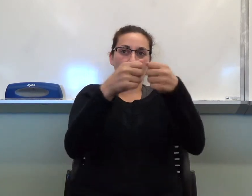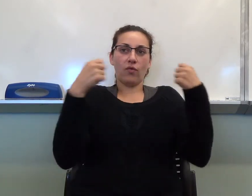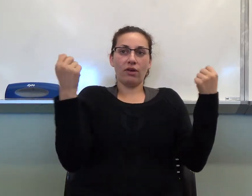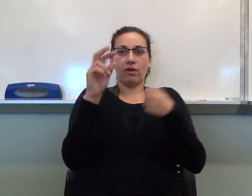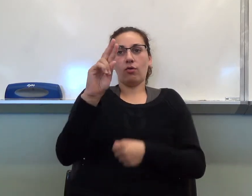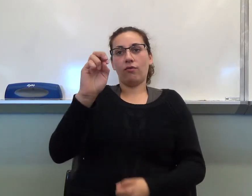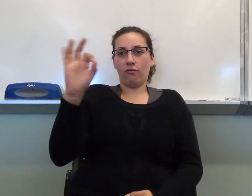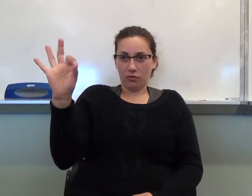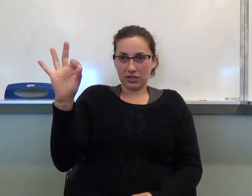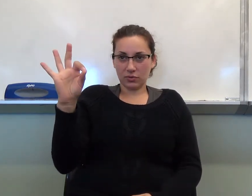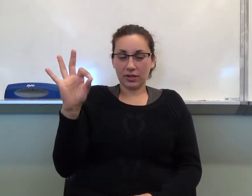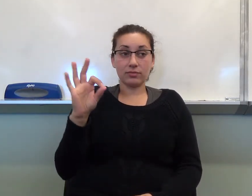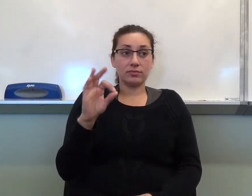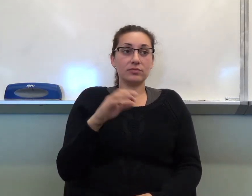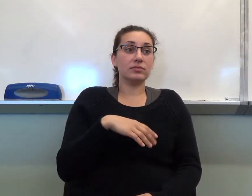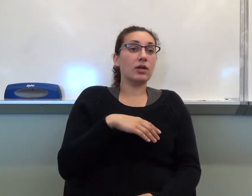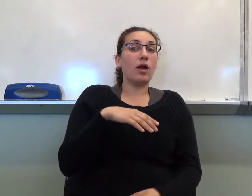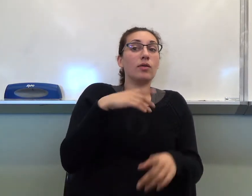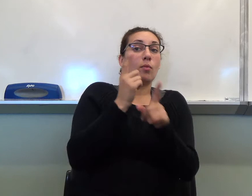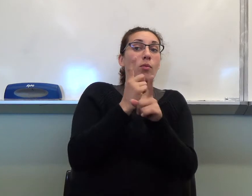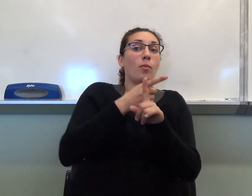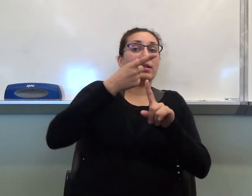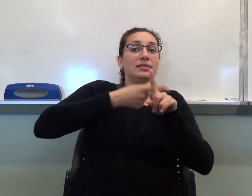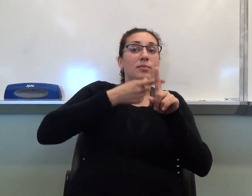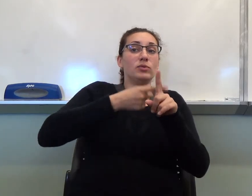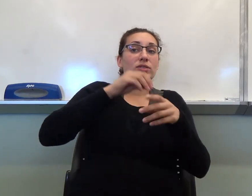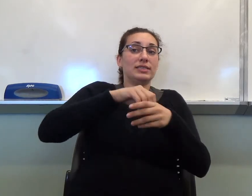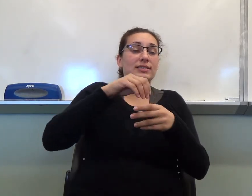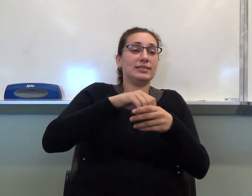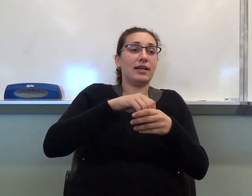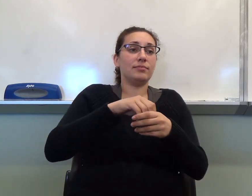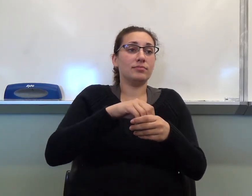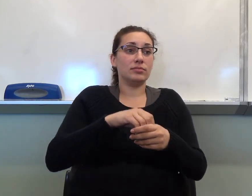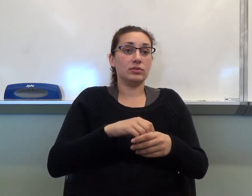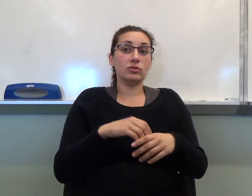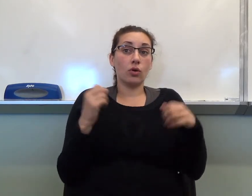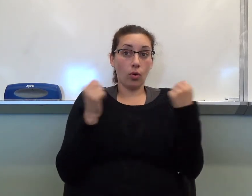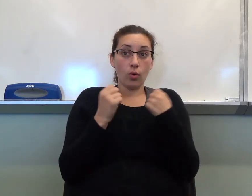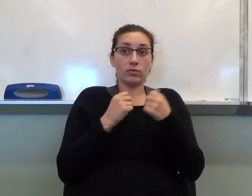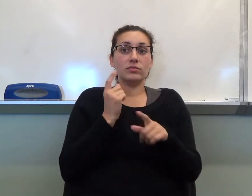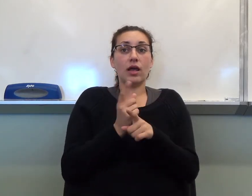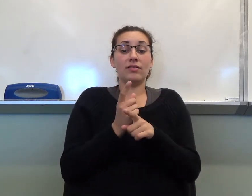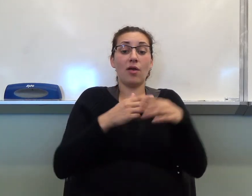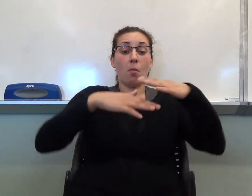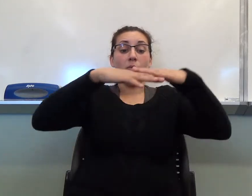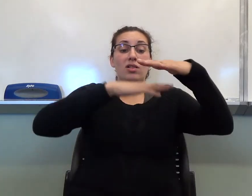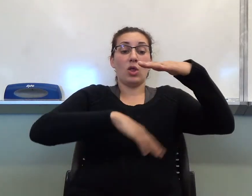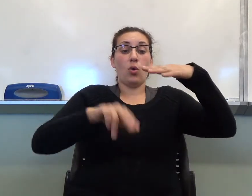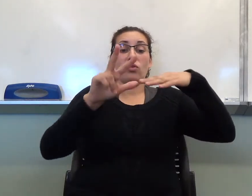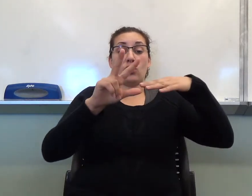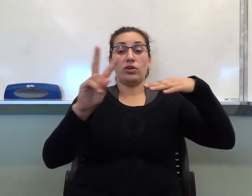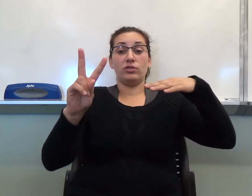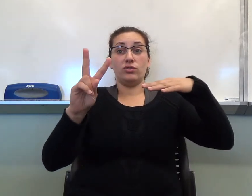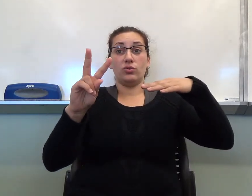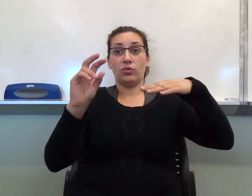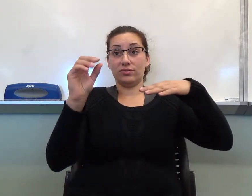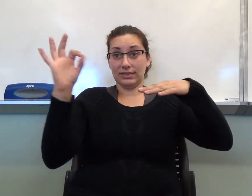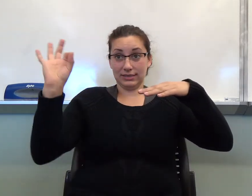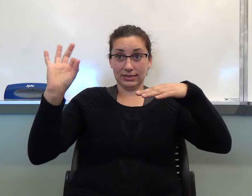the inside of the refrigerator? Yes, that is. Because if you go too low, if you go below 32 degrees Fahrenheit, you're going to